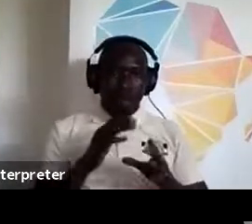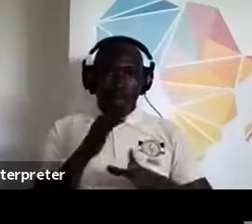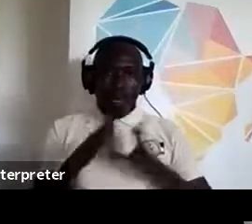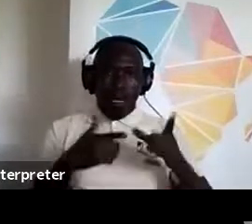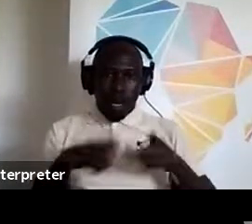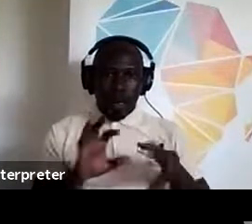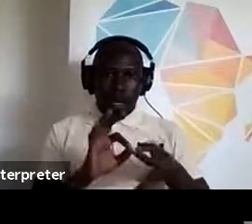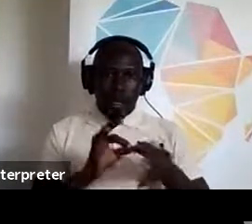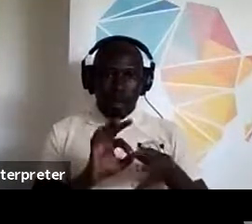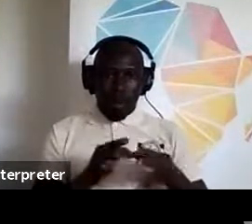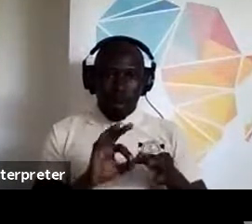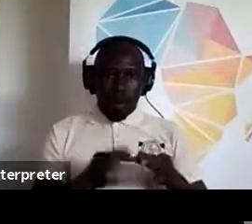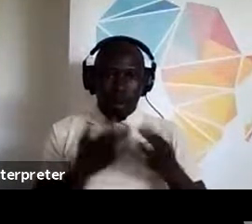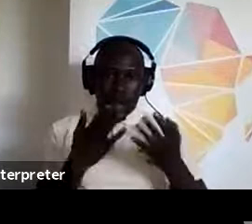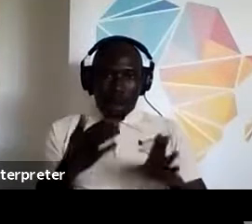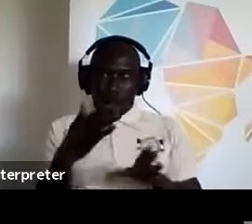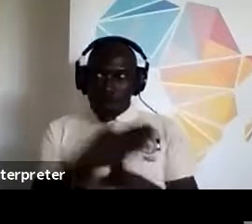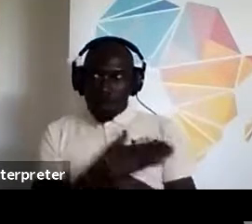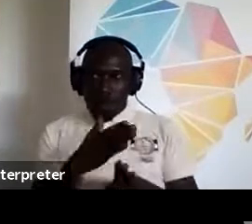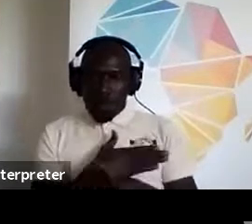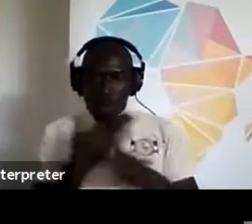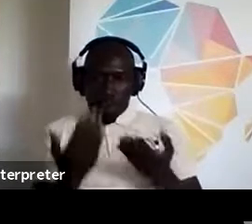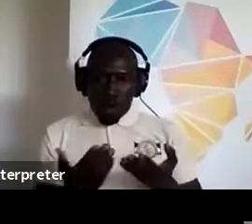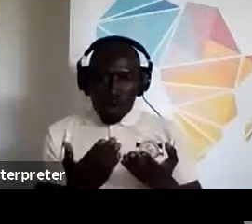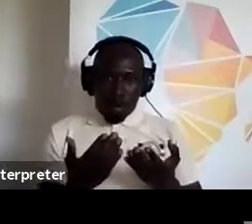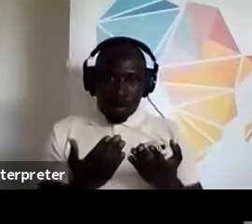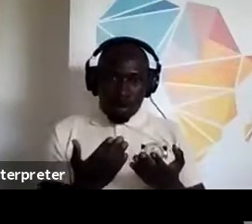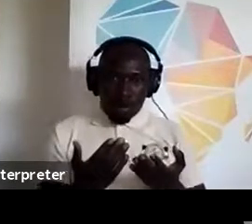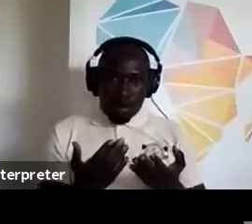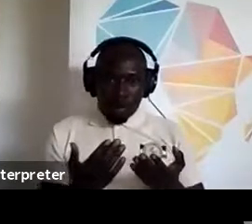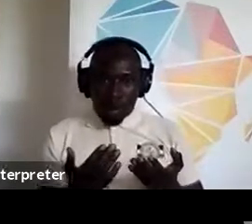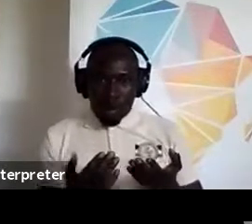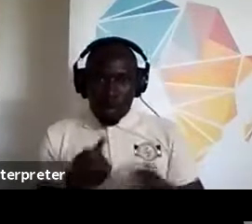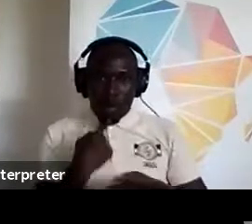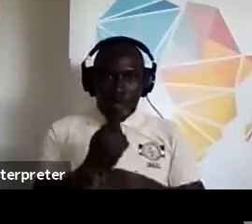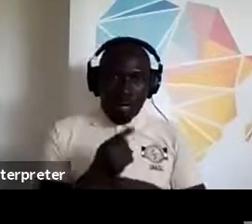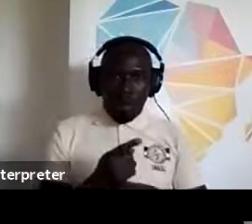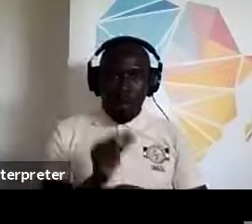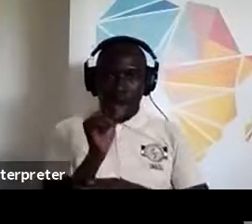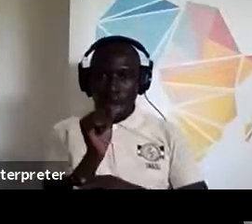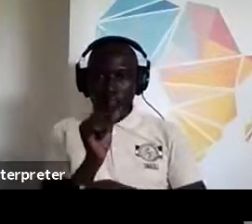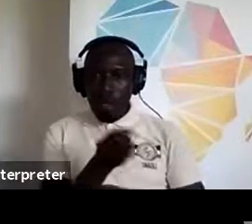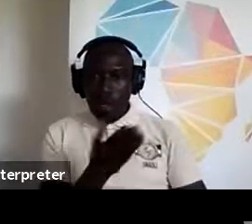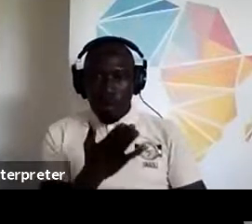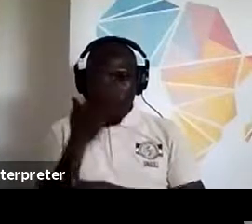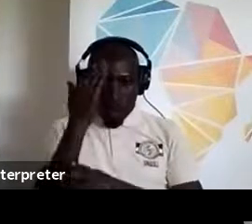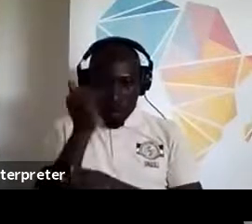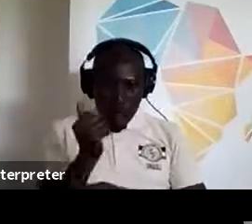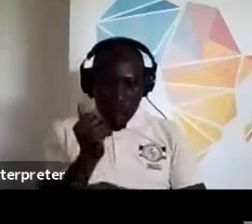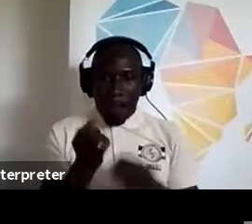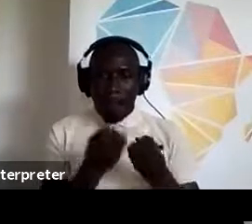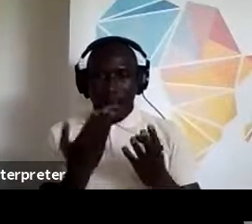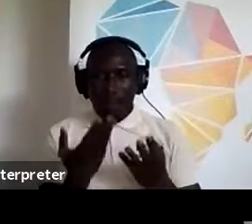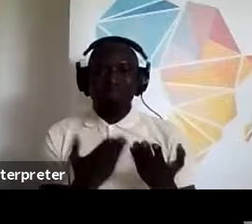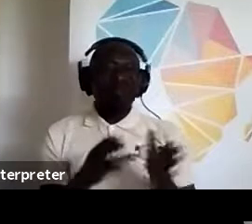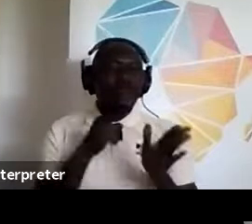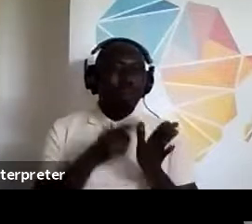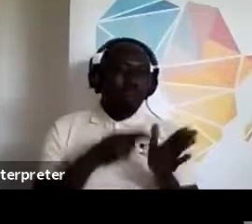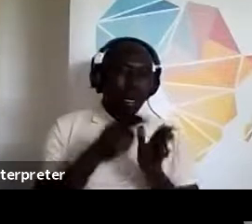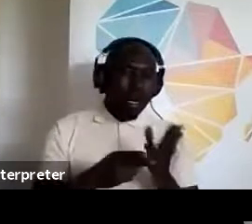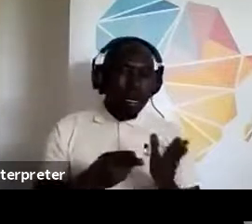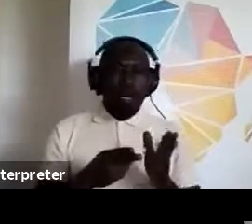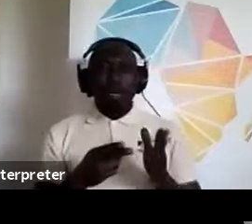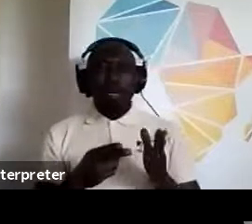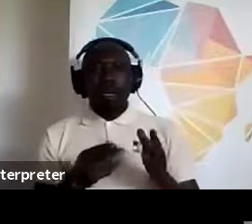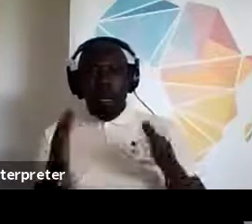interpreter. Initially, we were under the impression that these are very few in number. That's why probably many media houses, radio, TV stations,